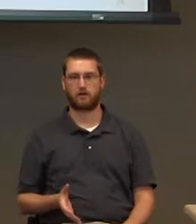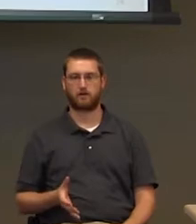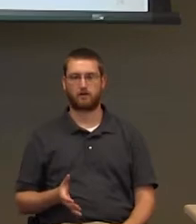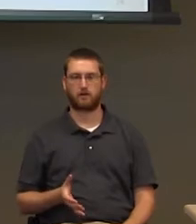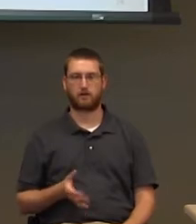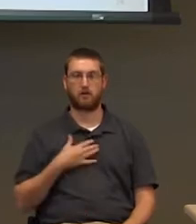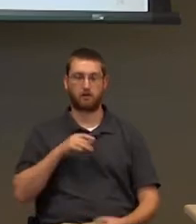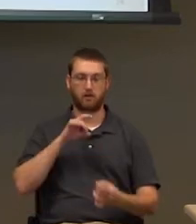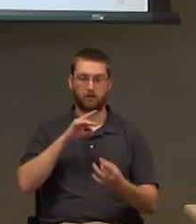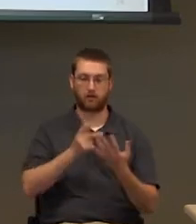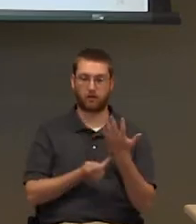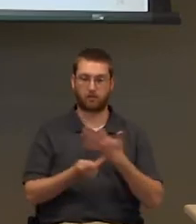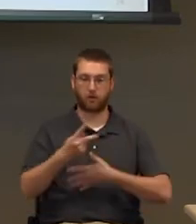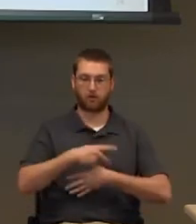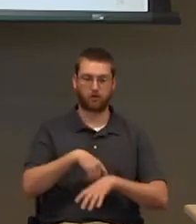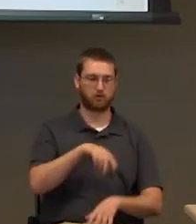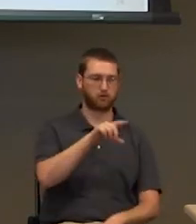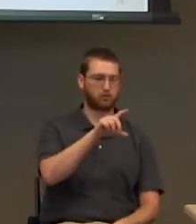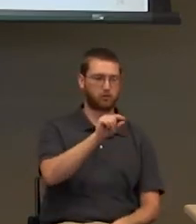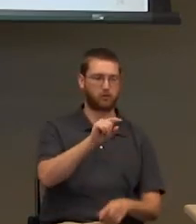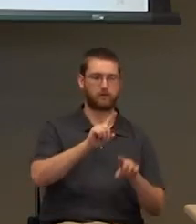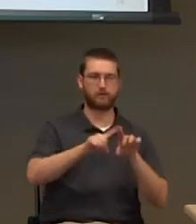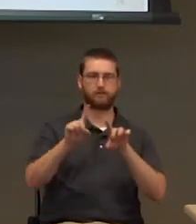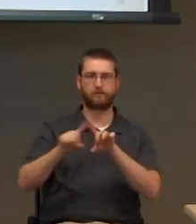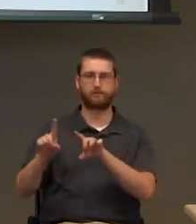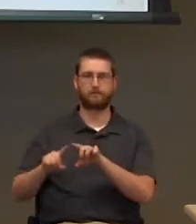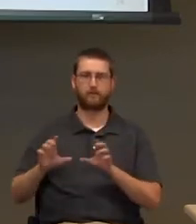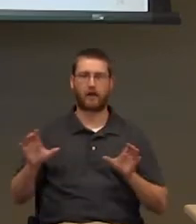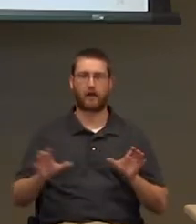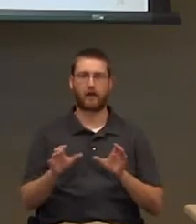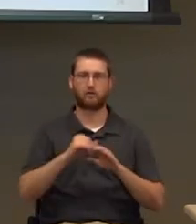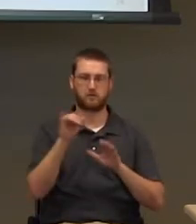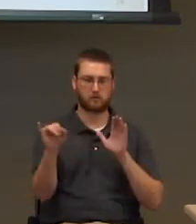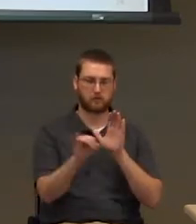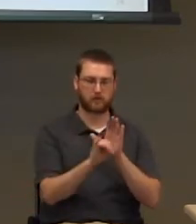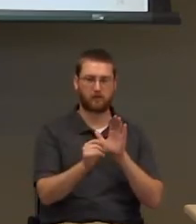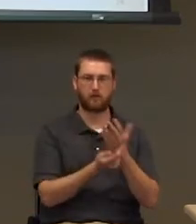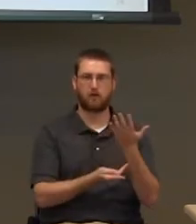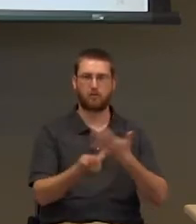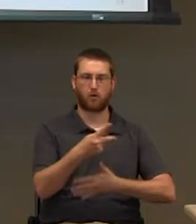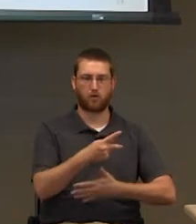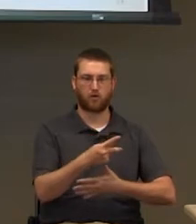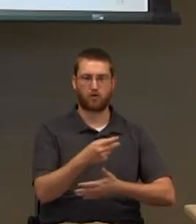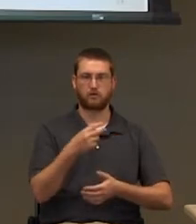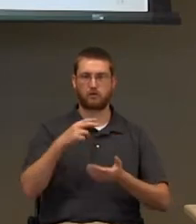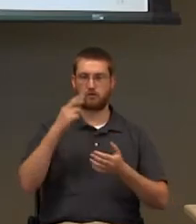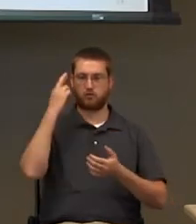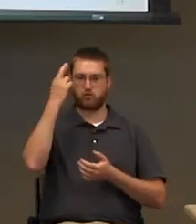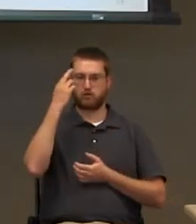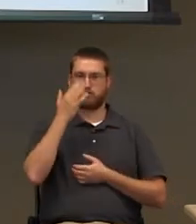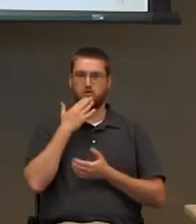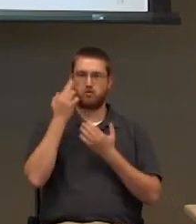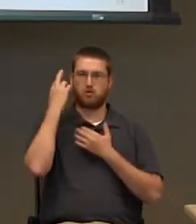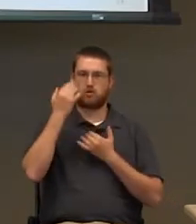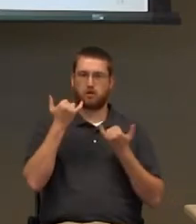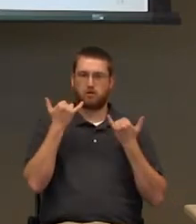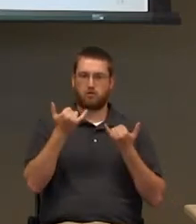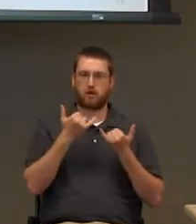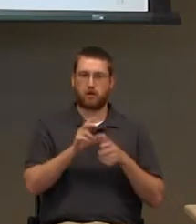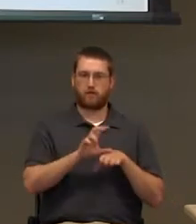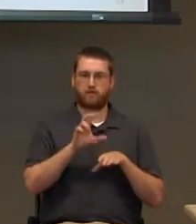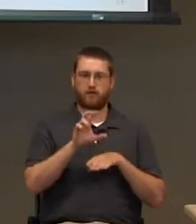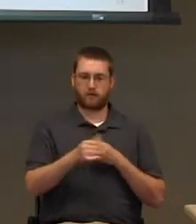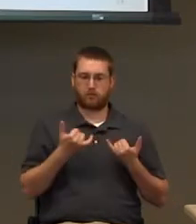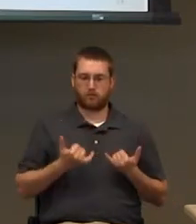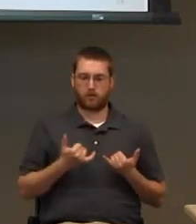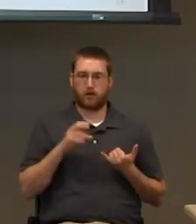we got 20 different actions were identified as priorities. It is not reasonable under the current investment or even